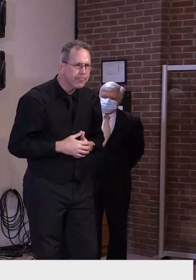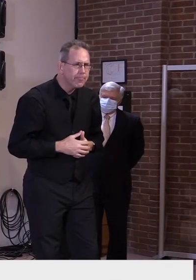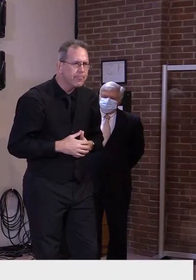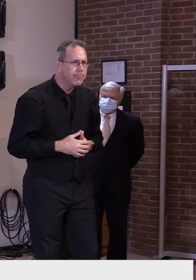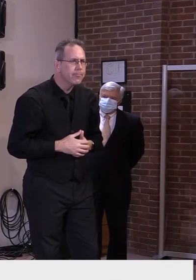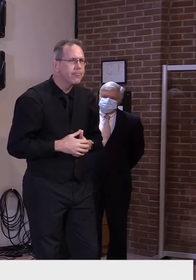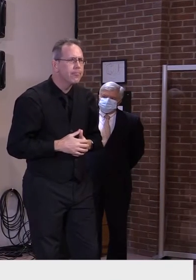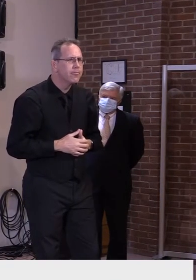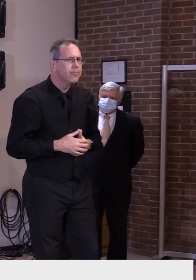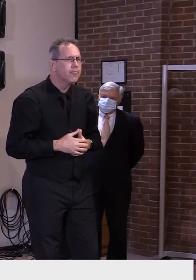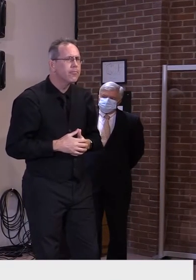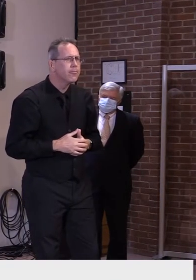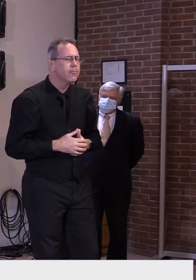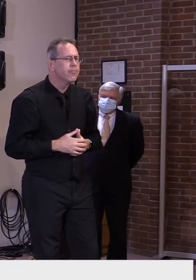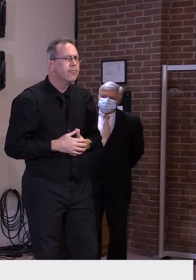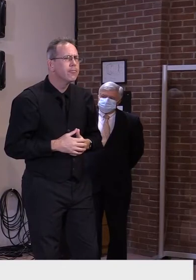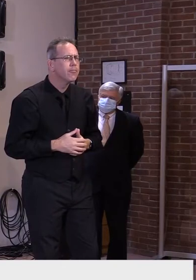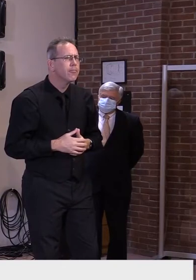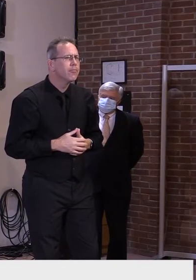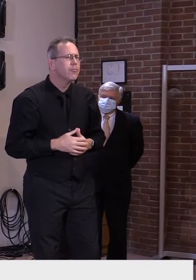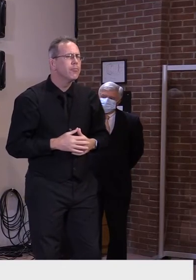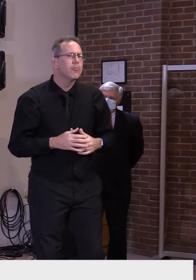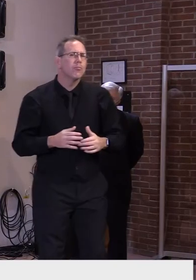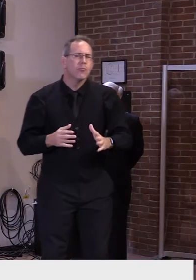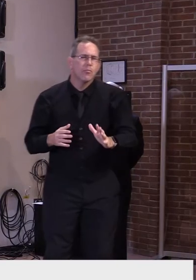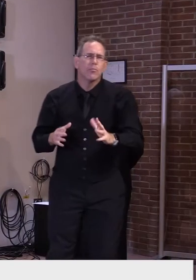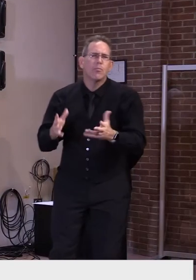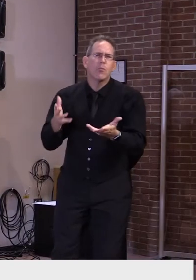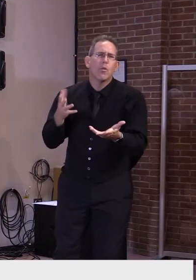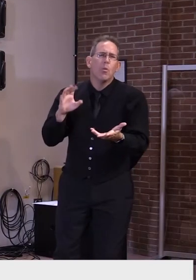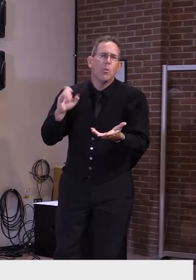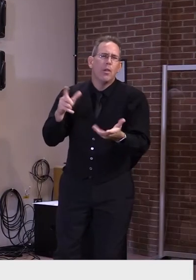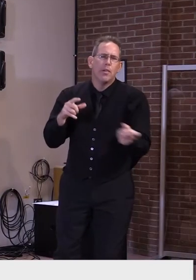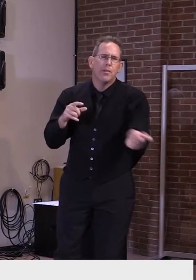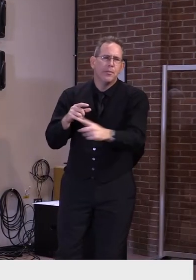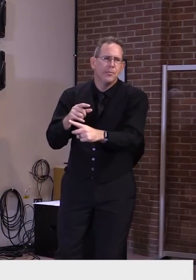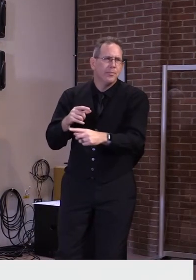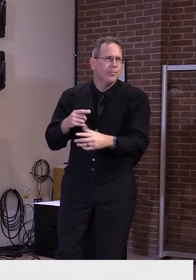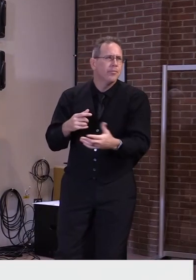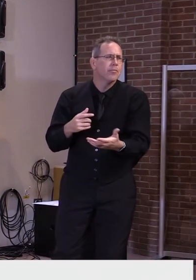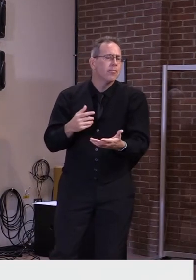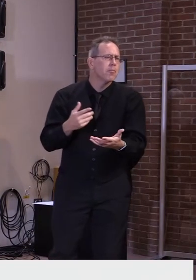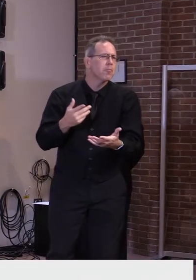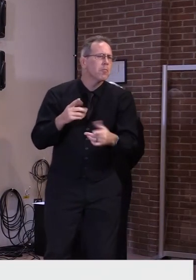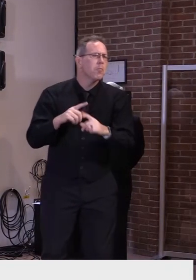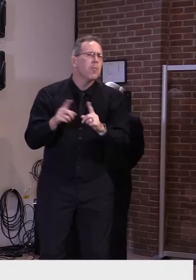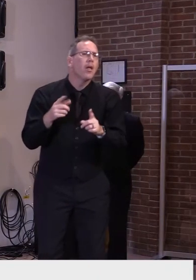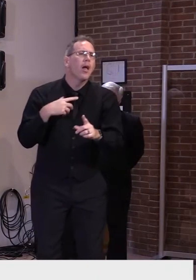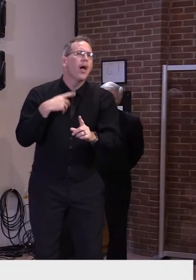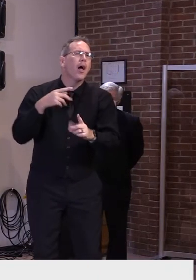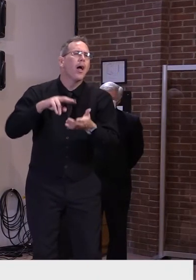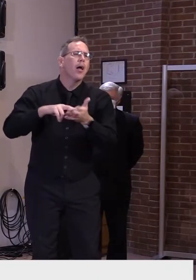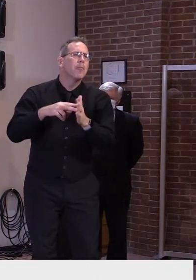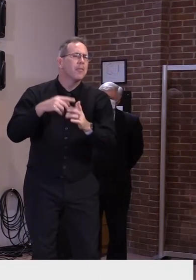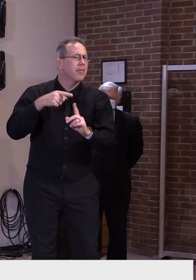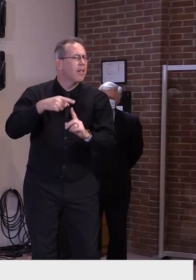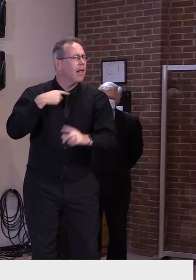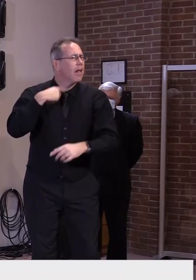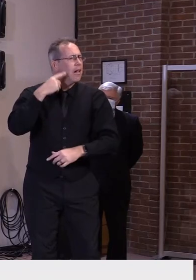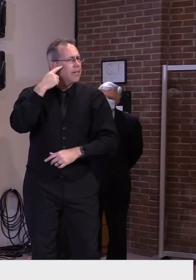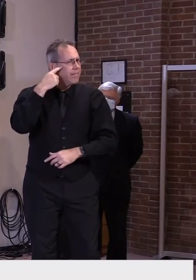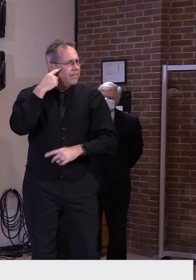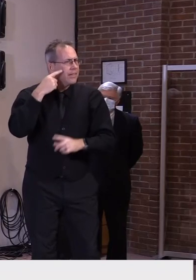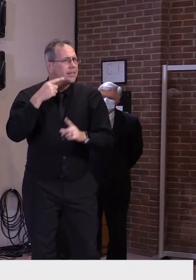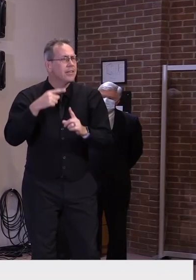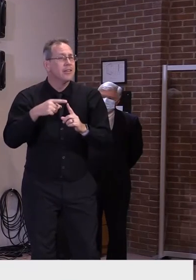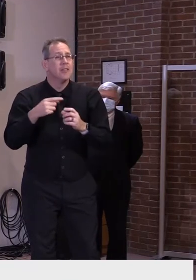Well, I think a number of locations and sporting groups are interpreting the